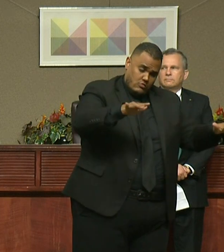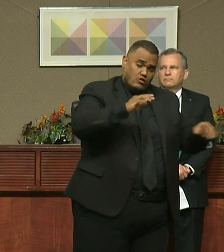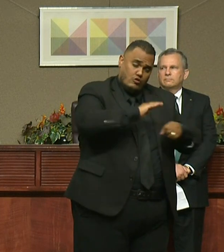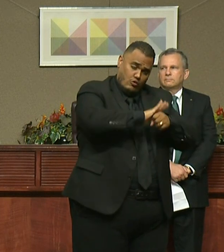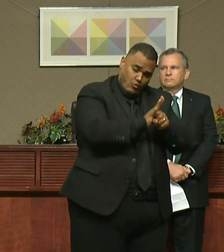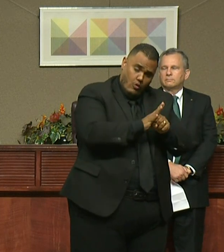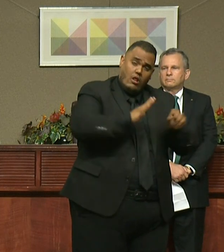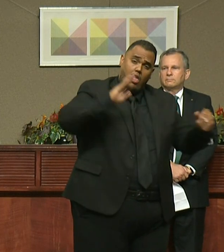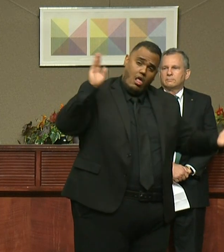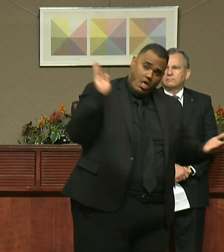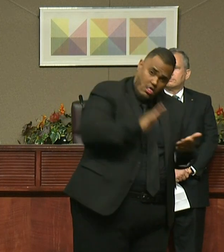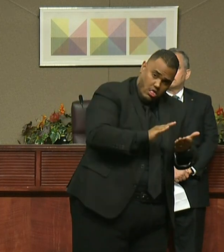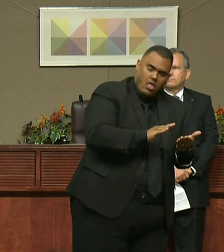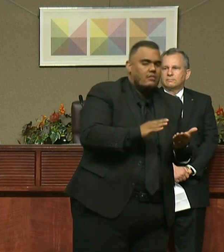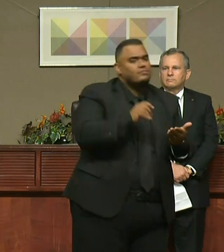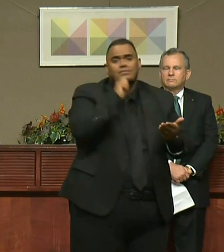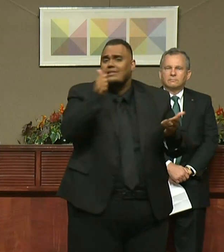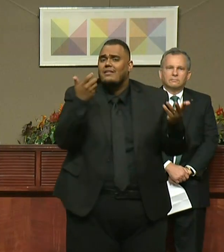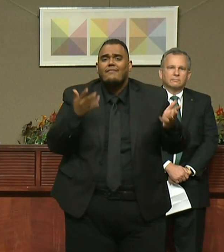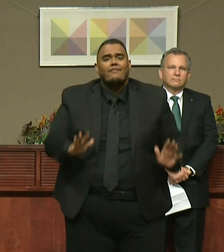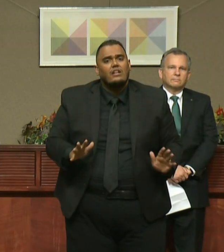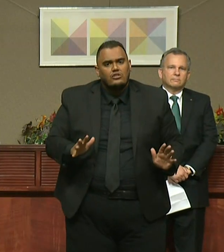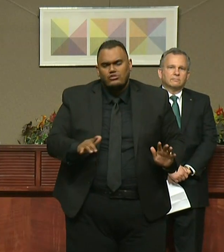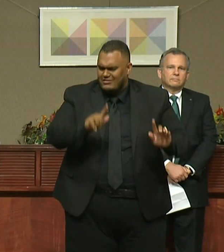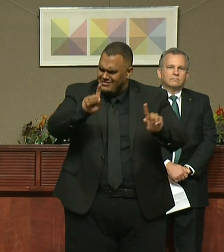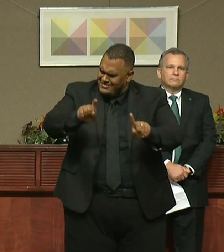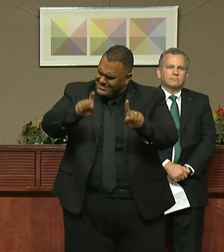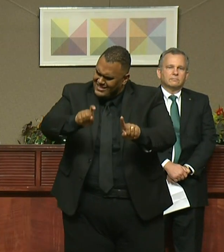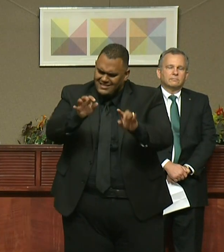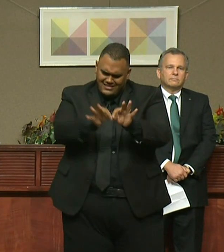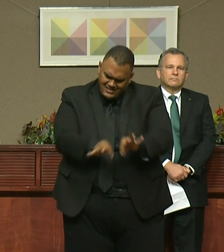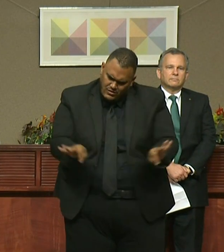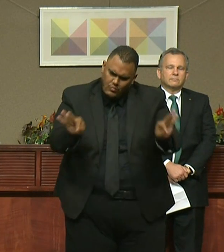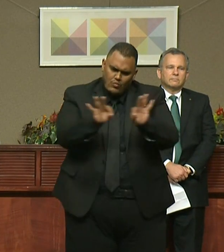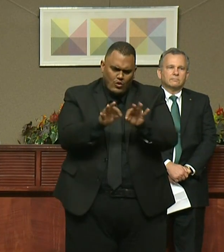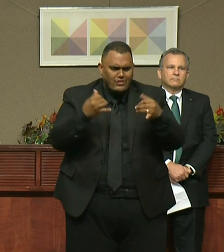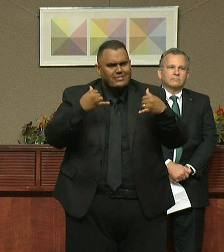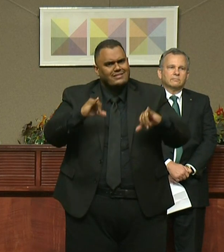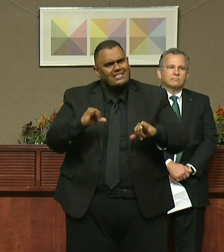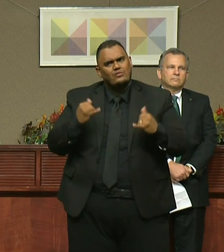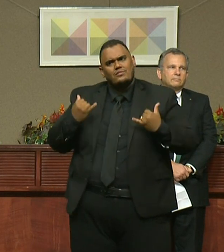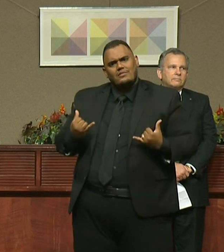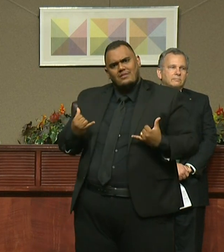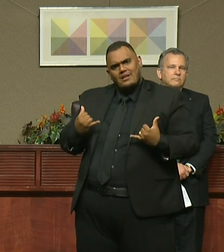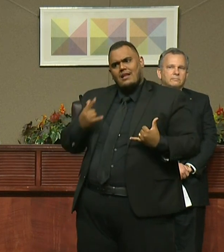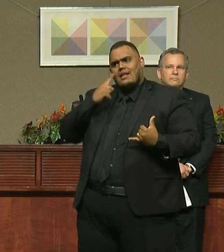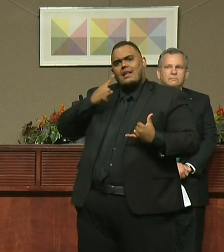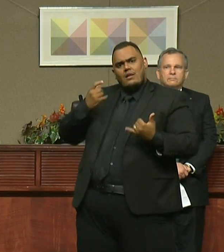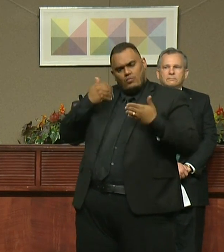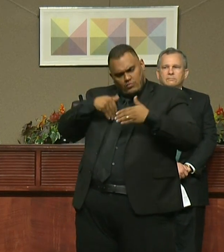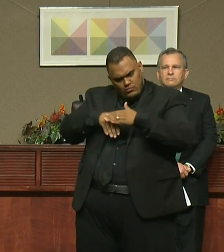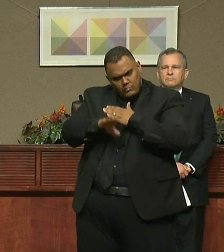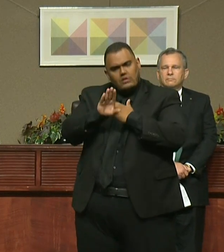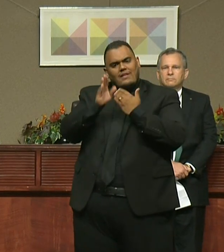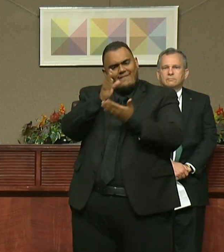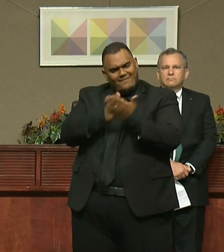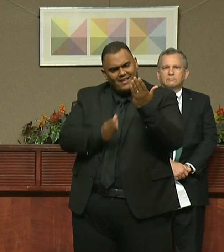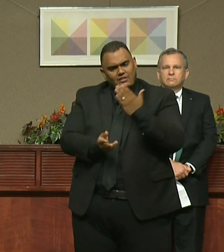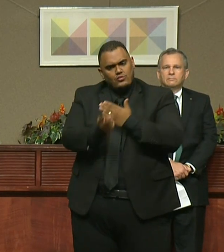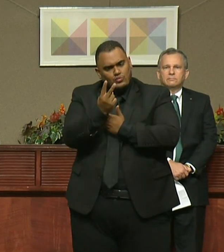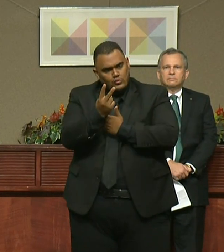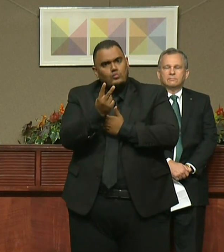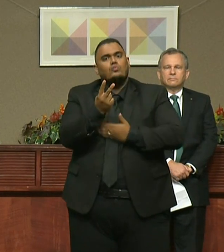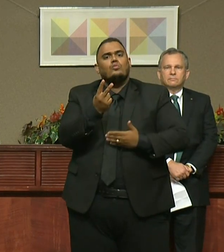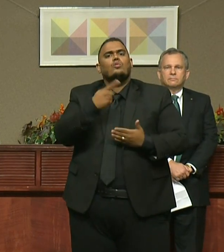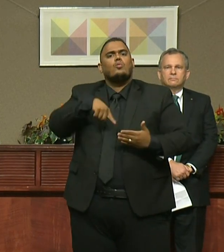critically important as we enter into phase 2 under the governor's order on Friday. We continue to host our